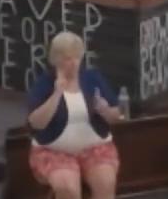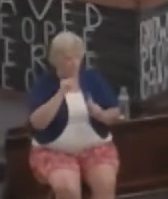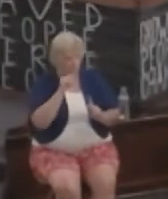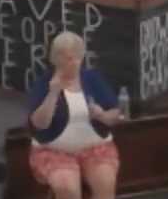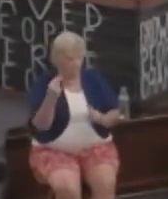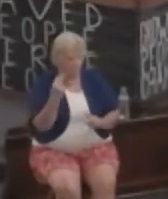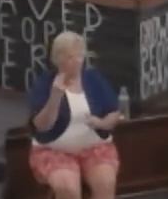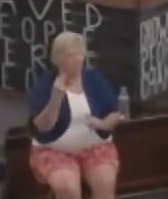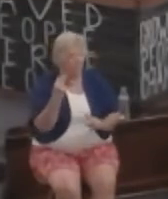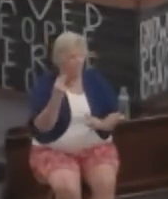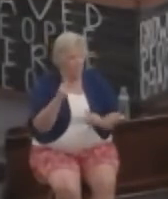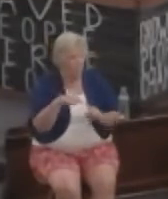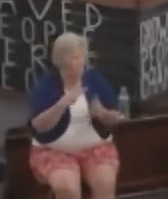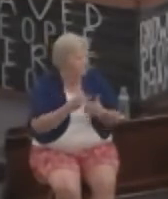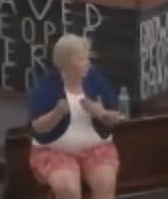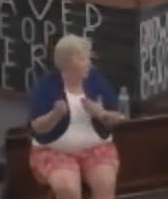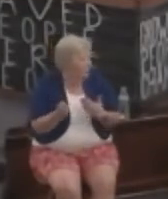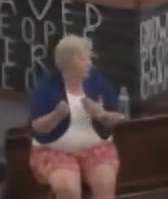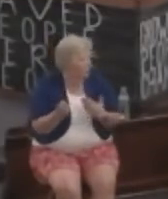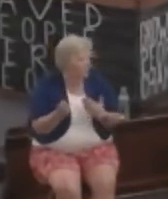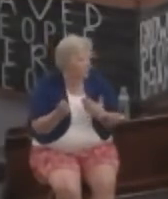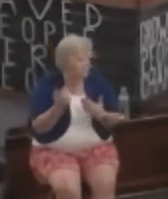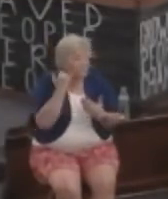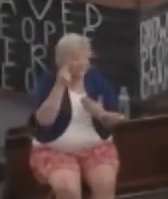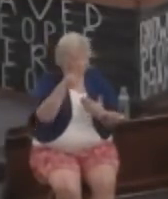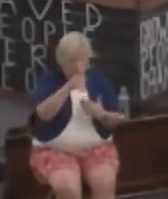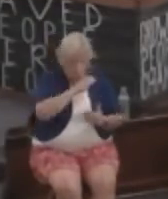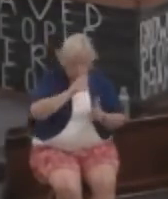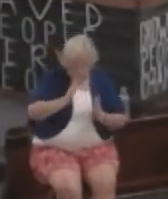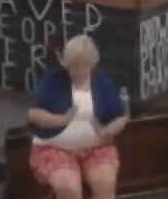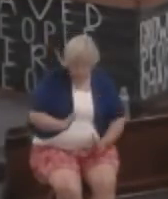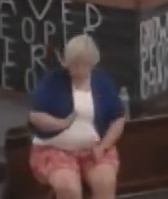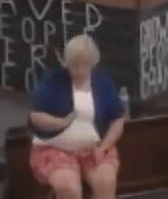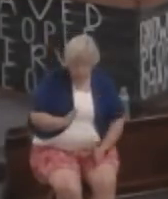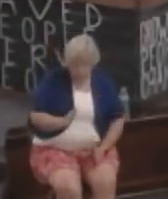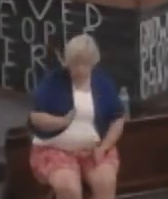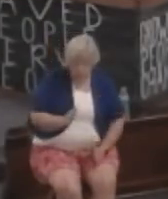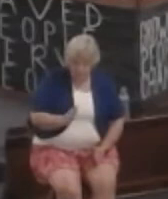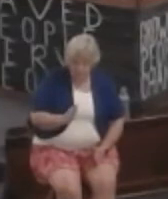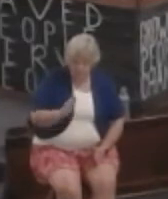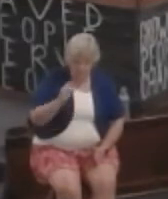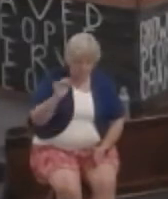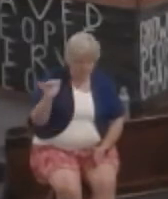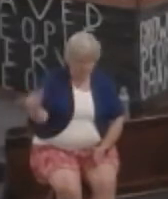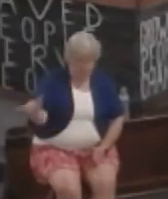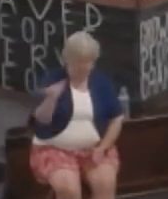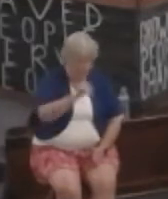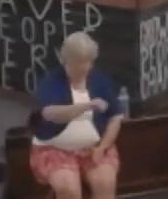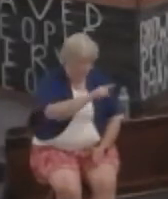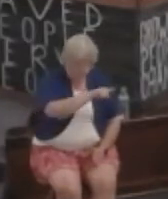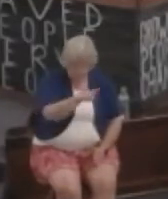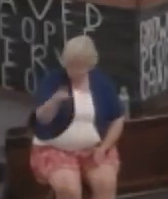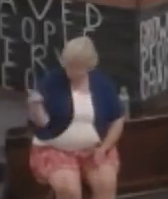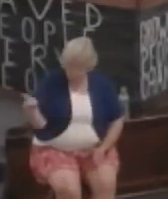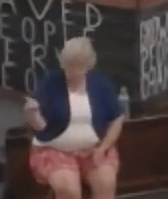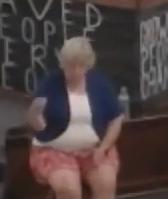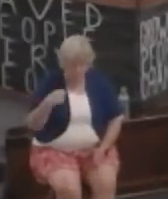mistakes, those stumbles, those falls. If you are a Christian, does that not sound like you?